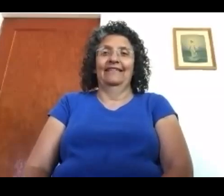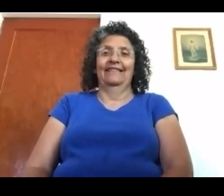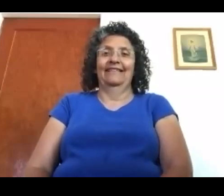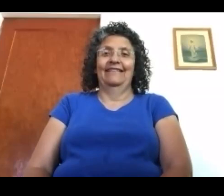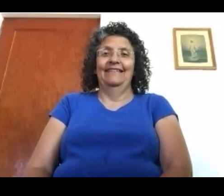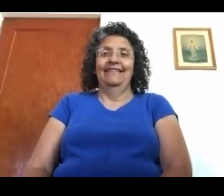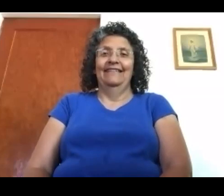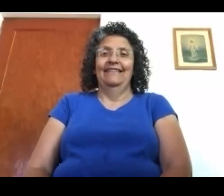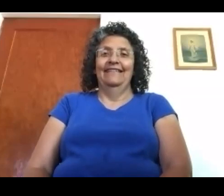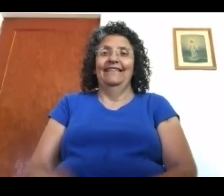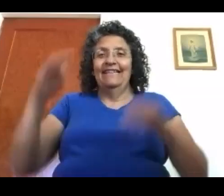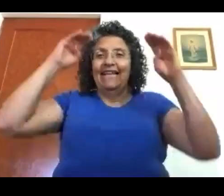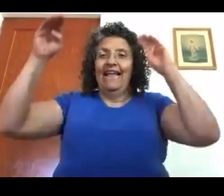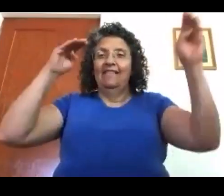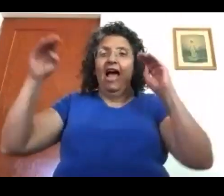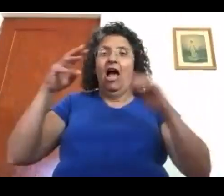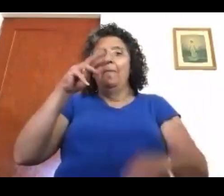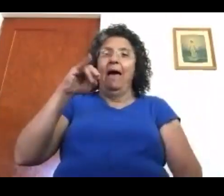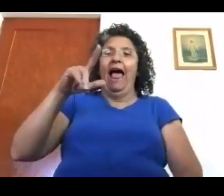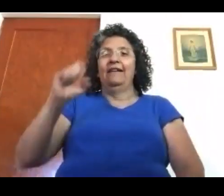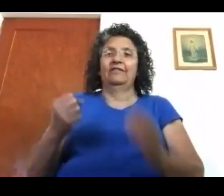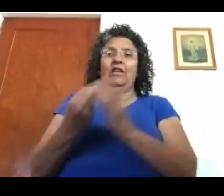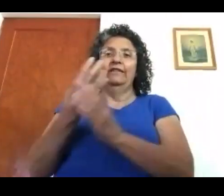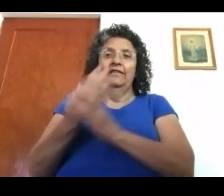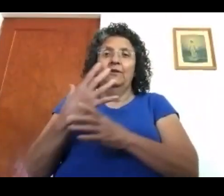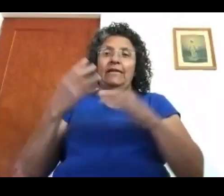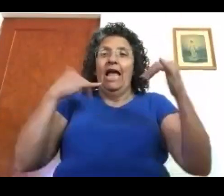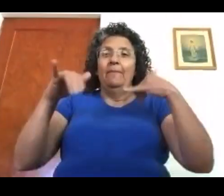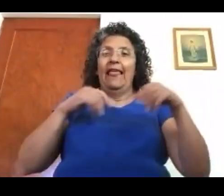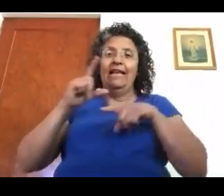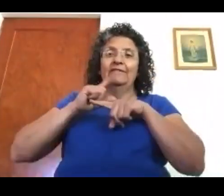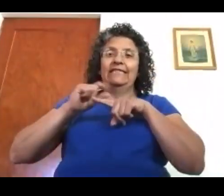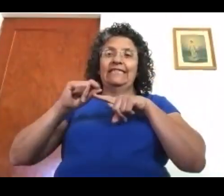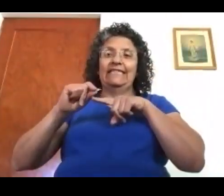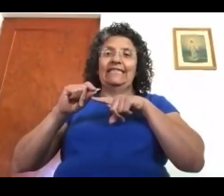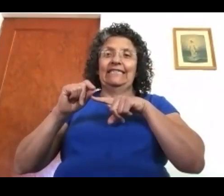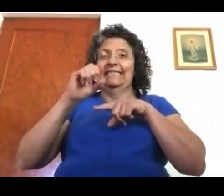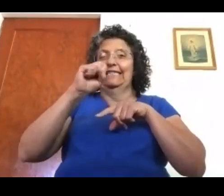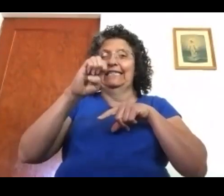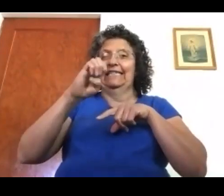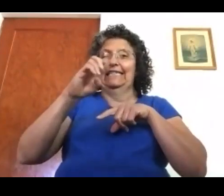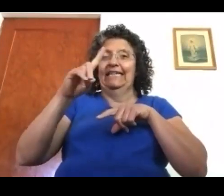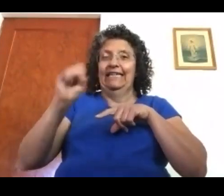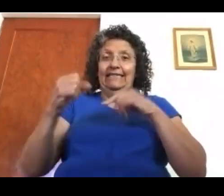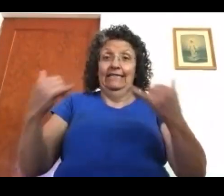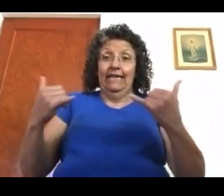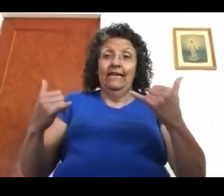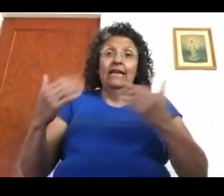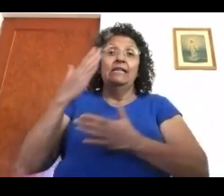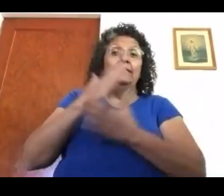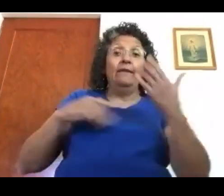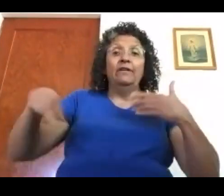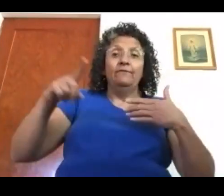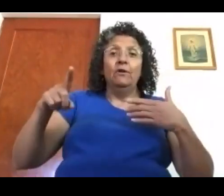Hello, Miles Gardeners. We're going to play with seeds today. Some of you have gotten packets of seeds from